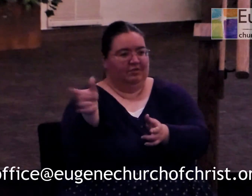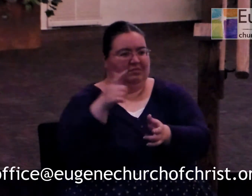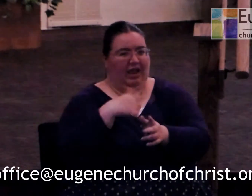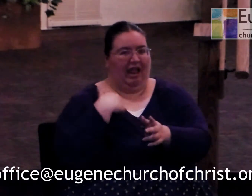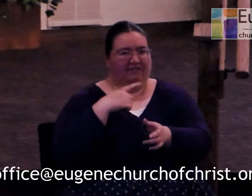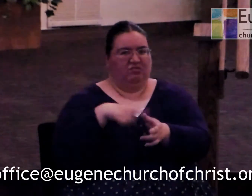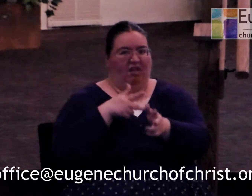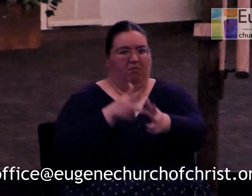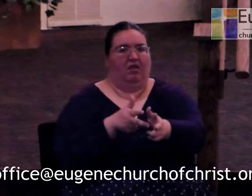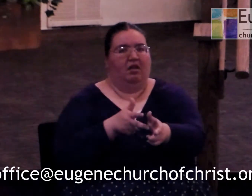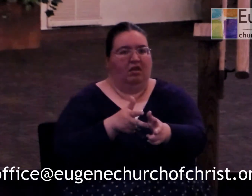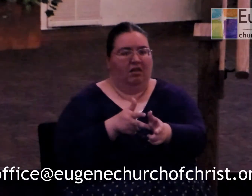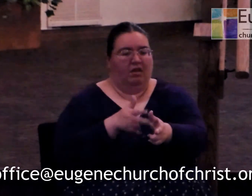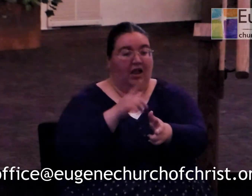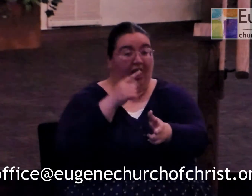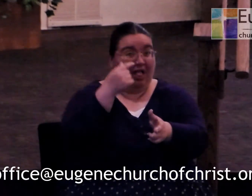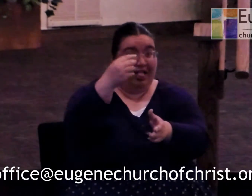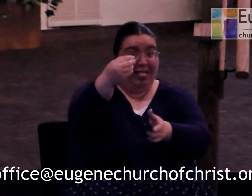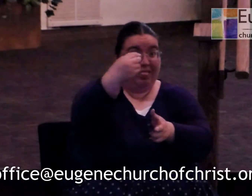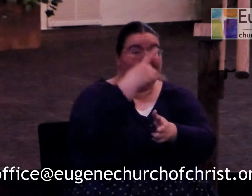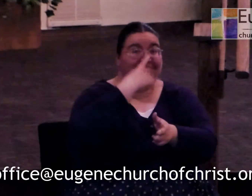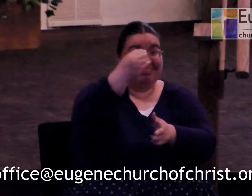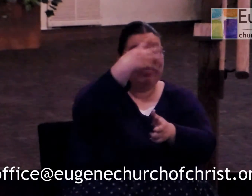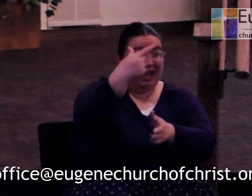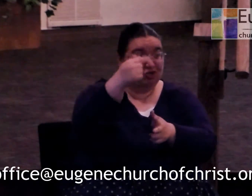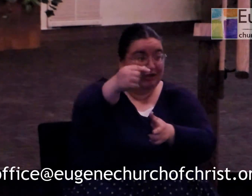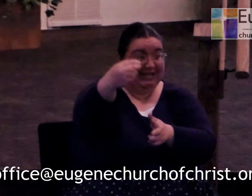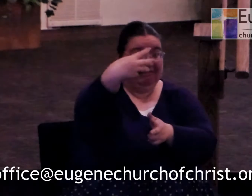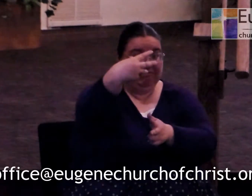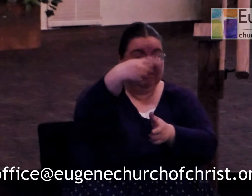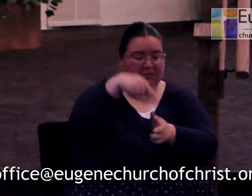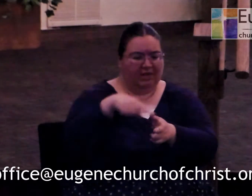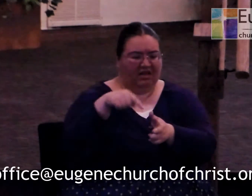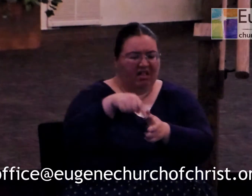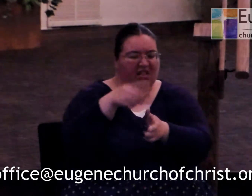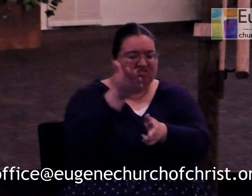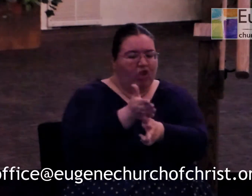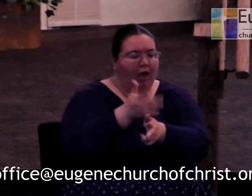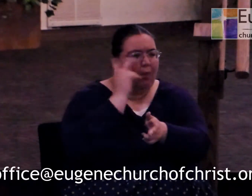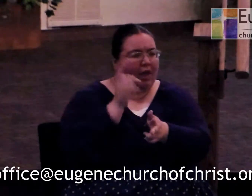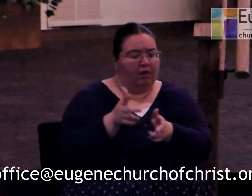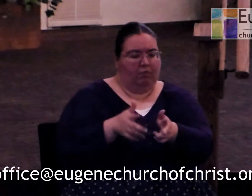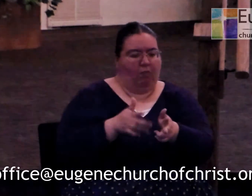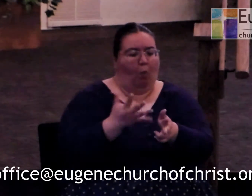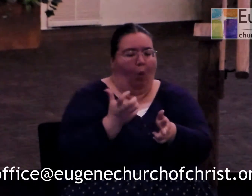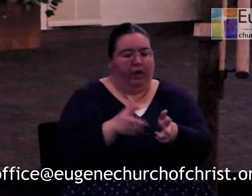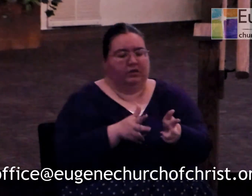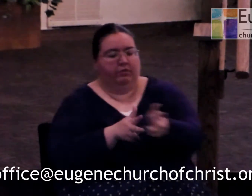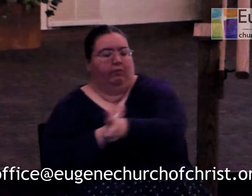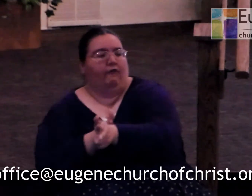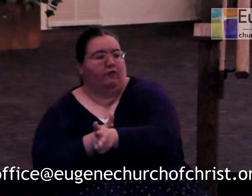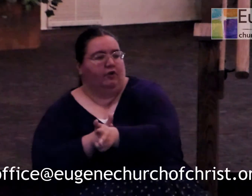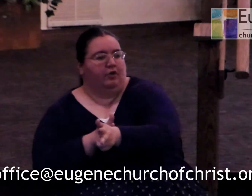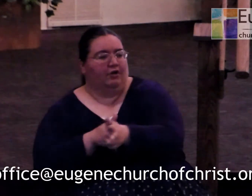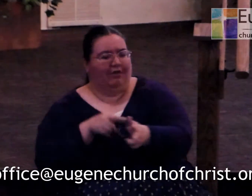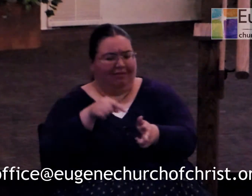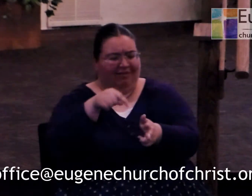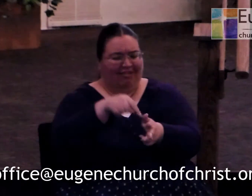my option. I can't stop. And I hit that over and over again, and I think to myself, we impose ourselves on people all the